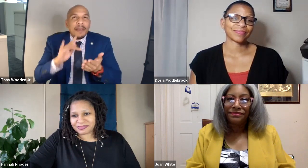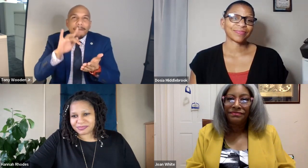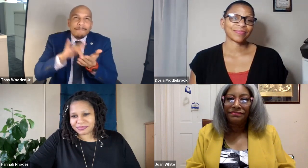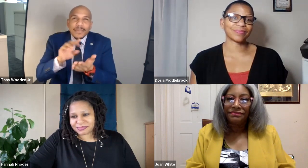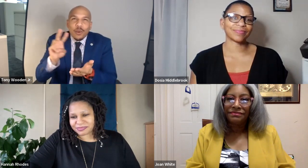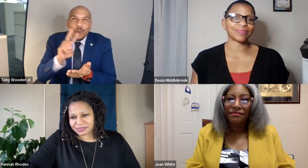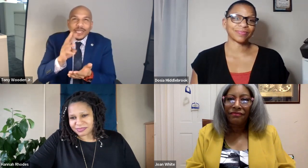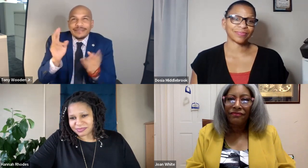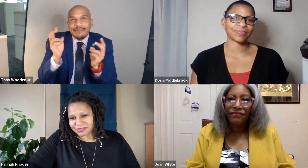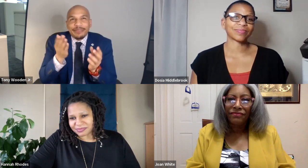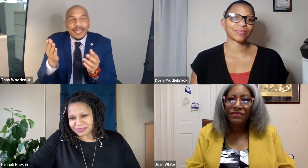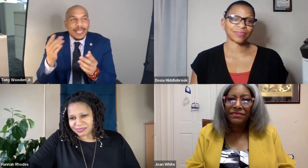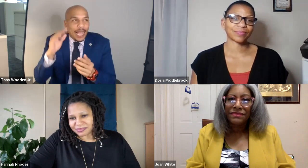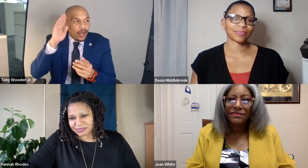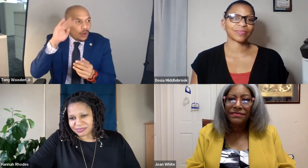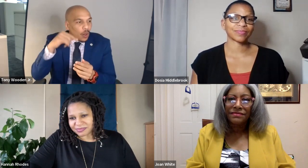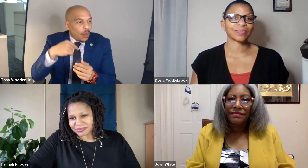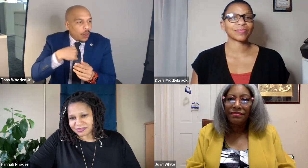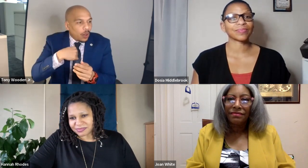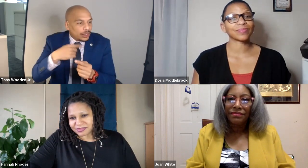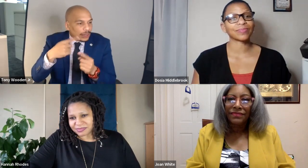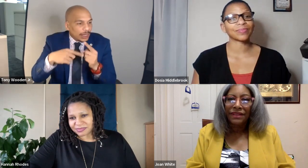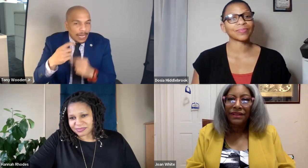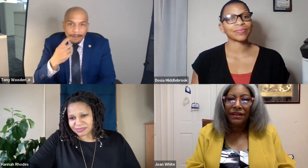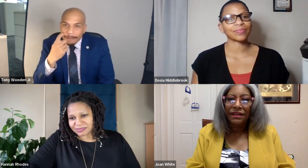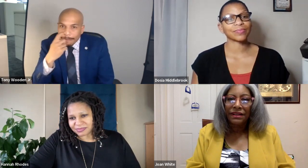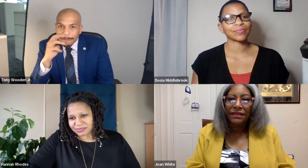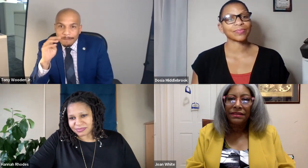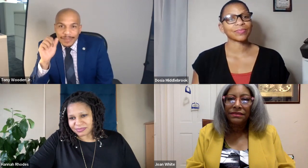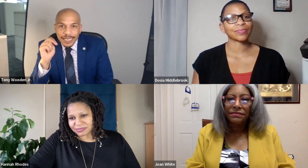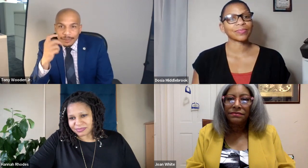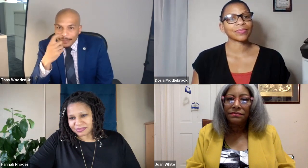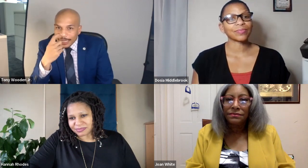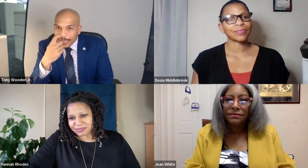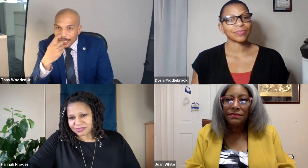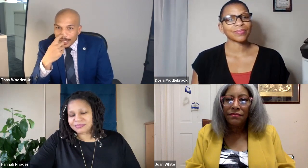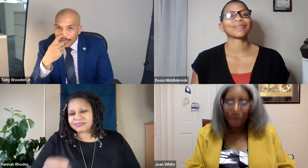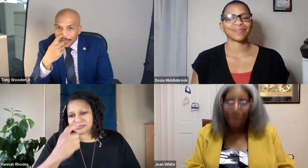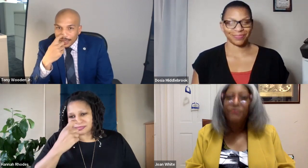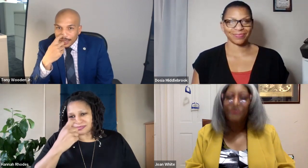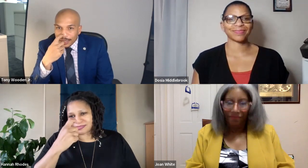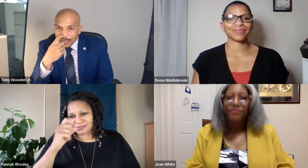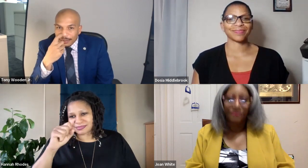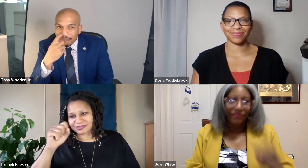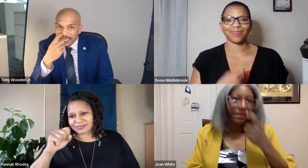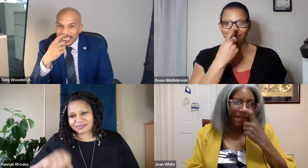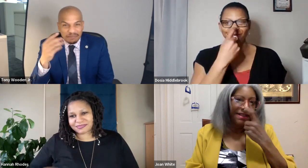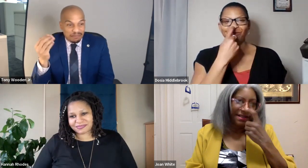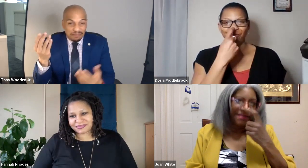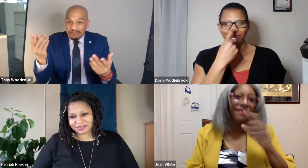Tony is speaking. In the Midwest, there's a thing, I know there's a sign for